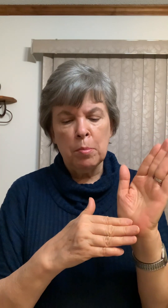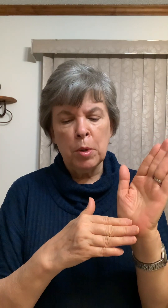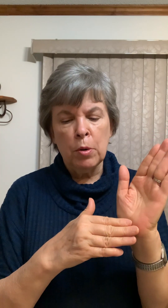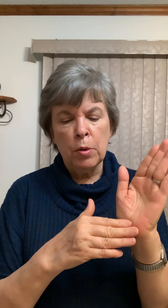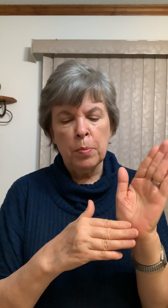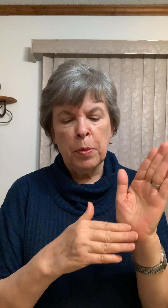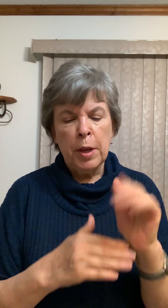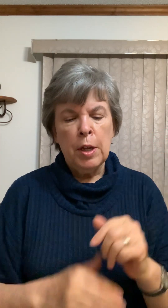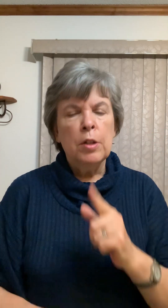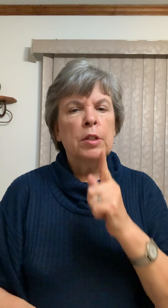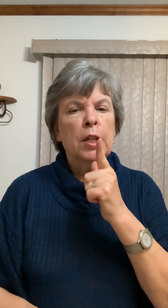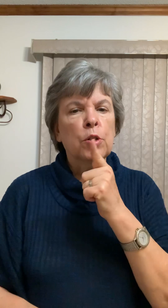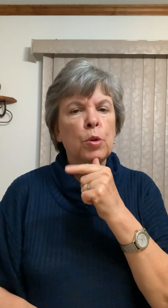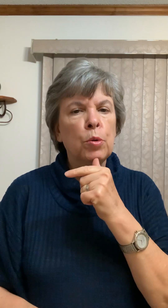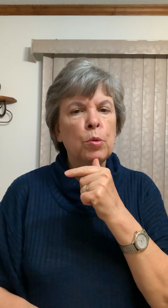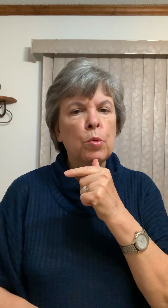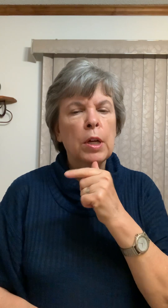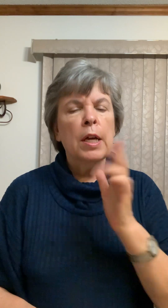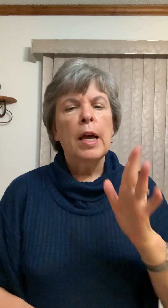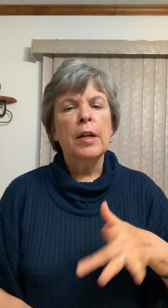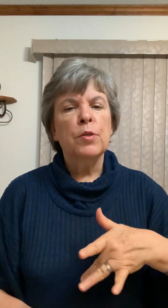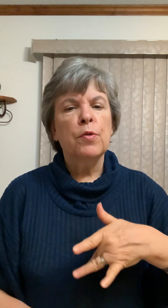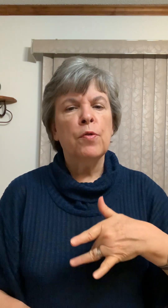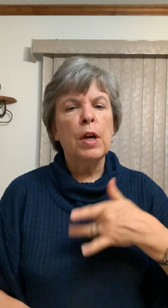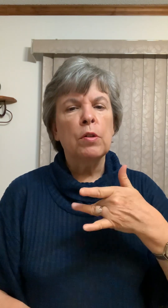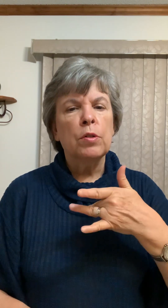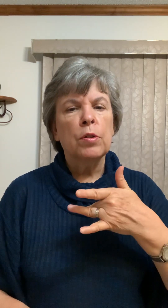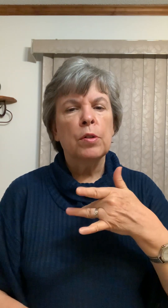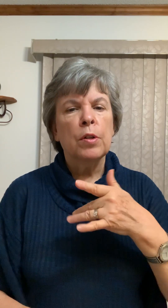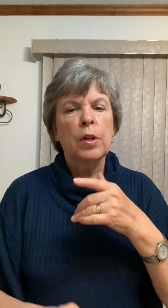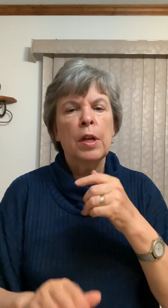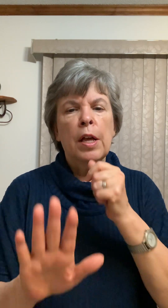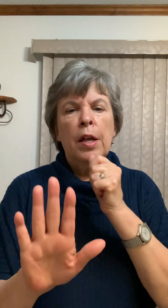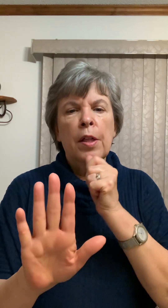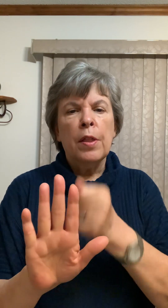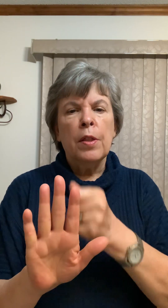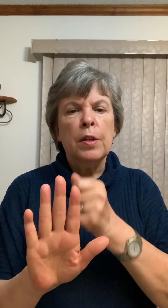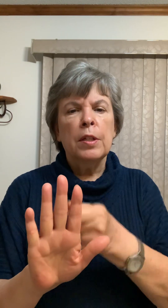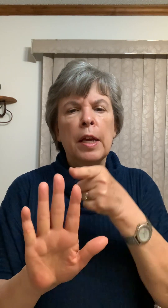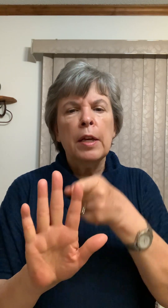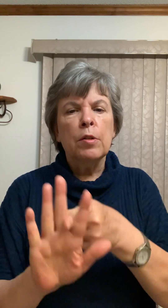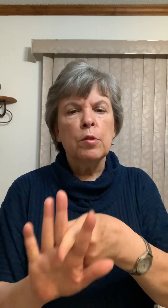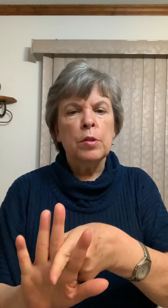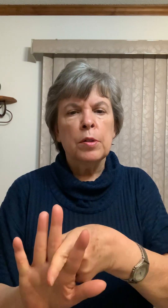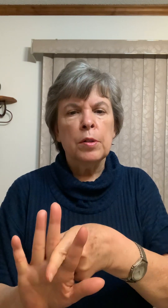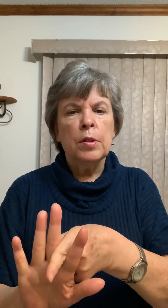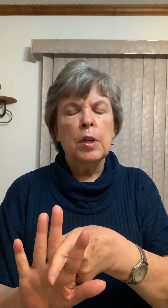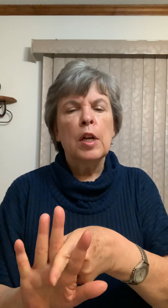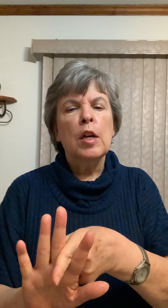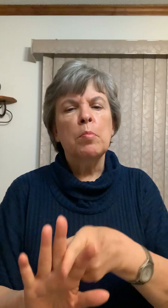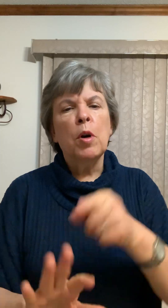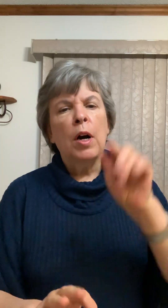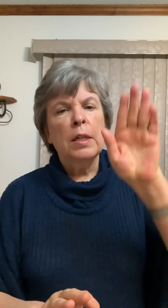both. So that's who has felt the nails upon